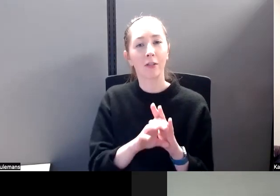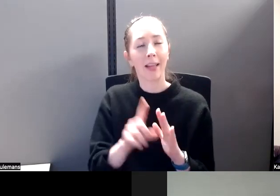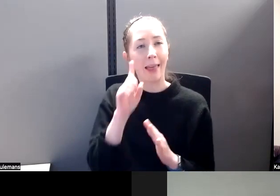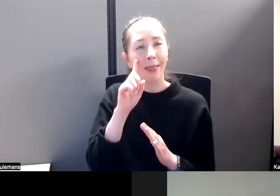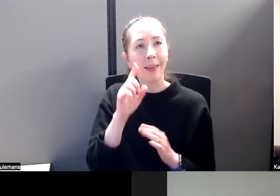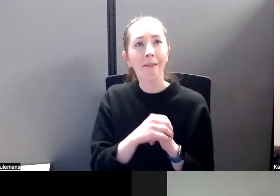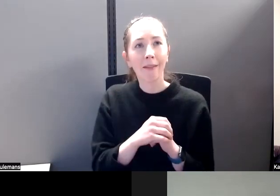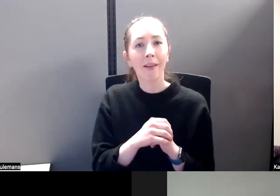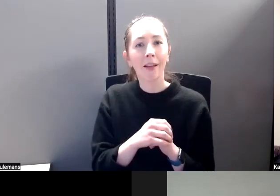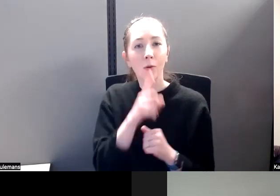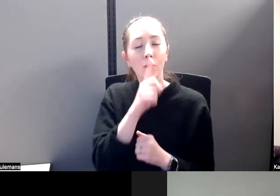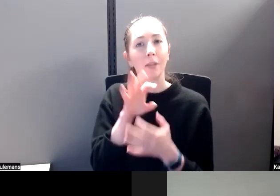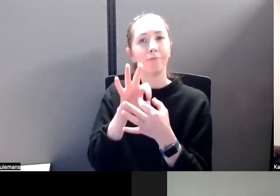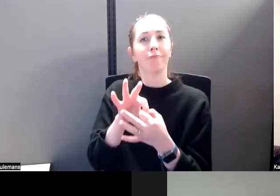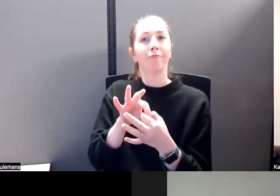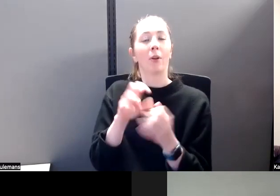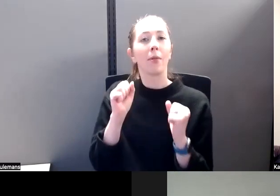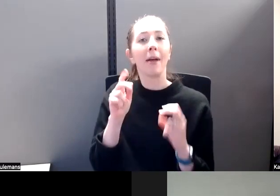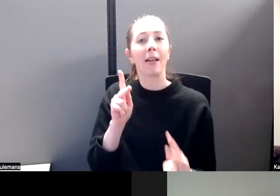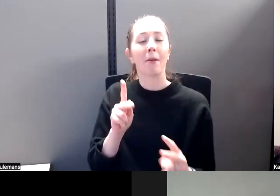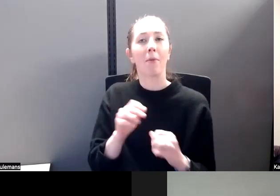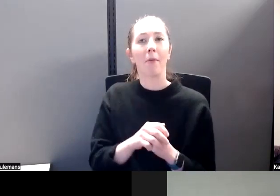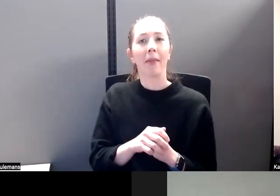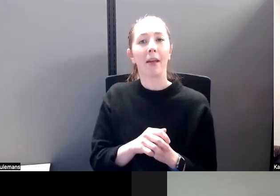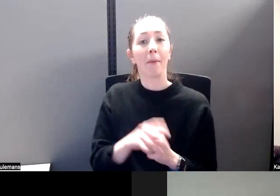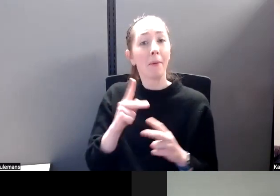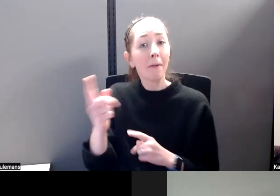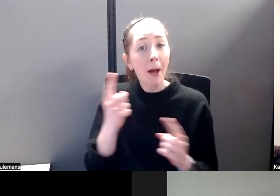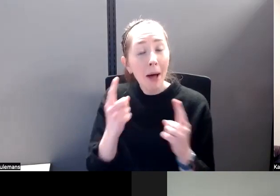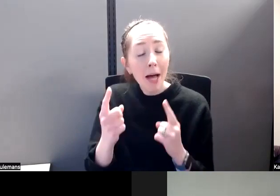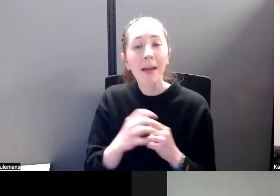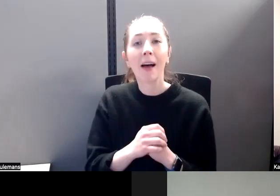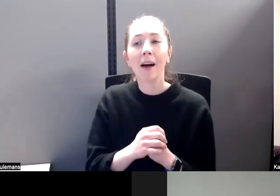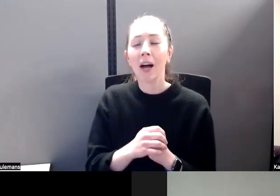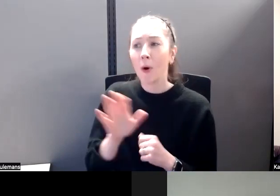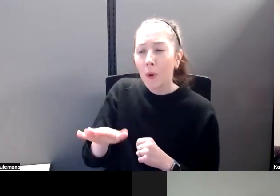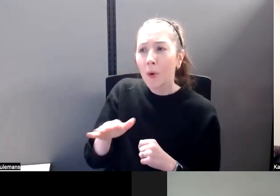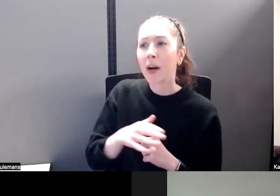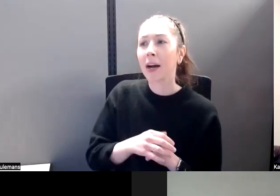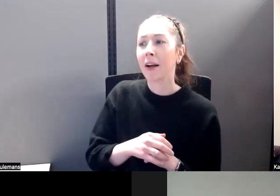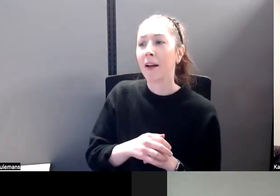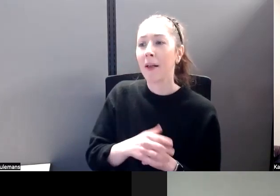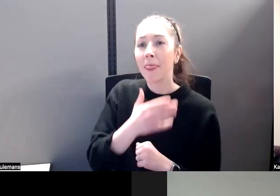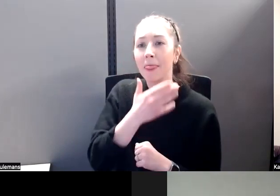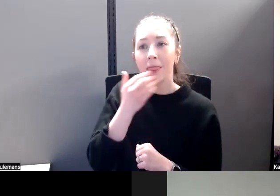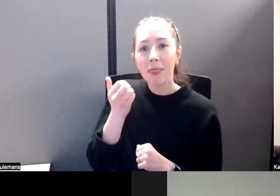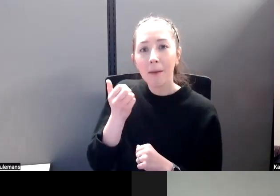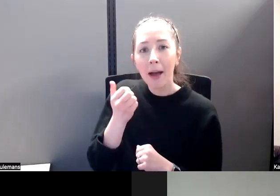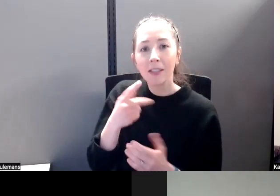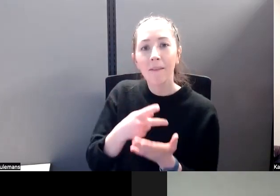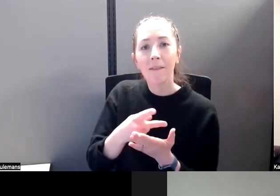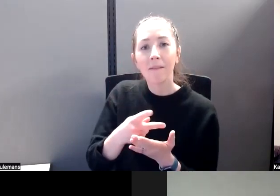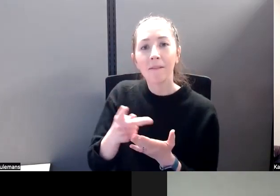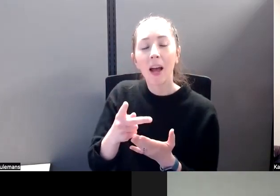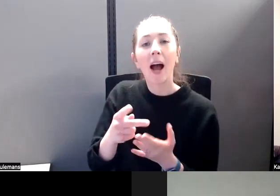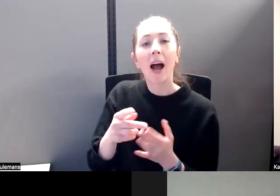think resonates with a lot of people. Like a lot of people have come up and said, hey, the best fan letter I got was somebody saying